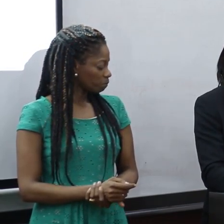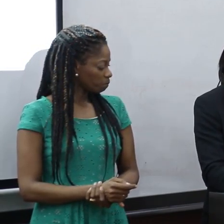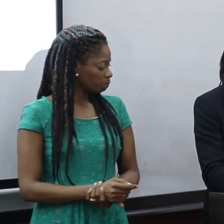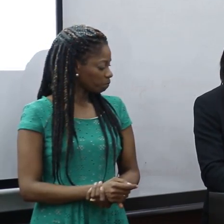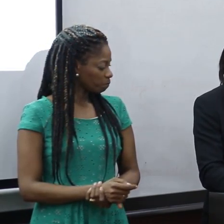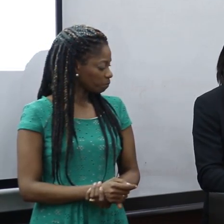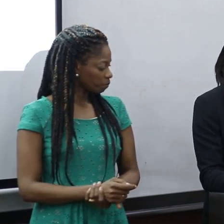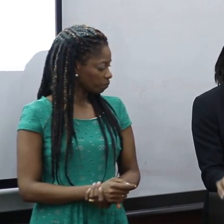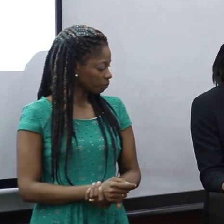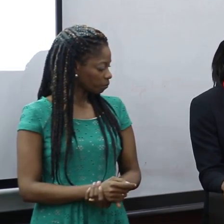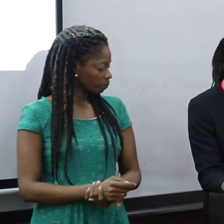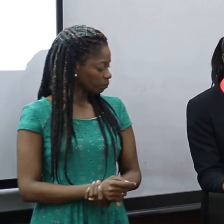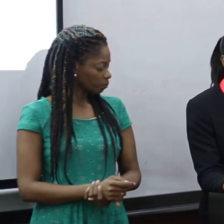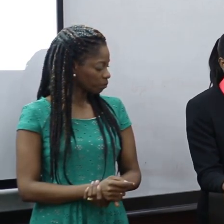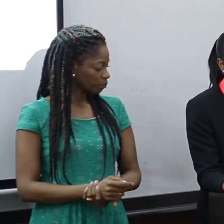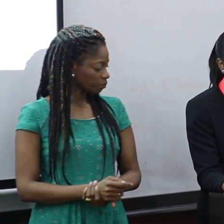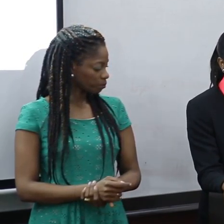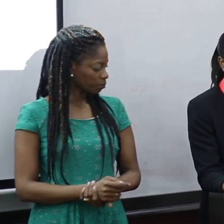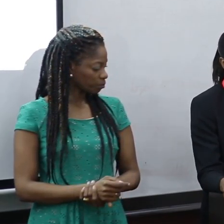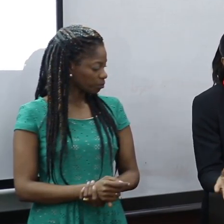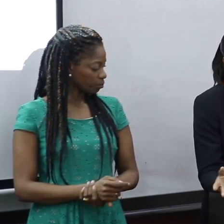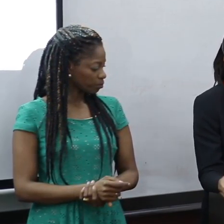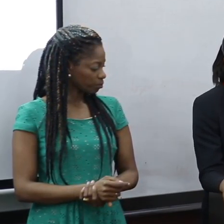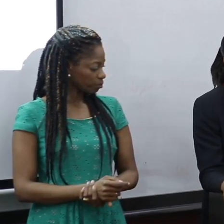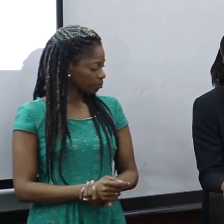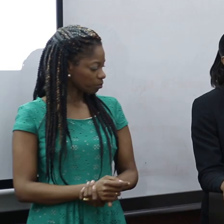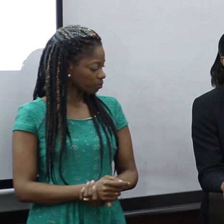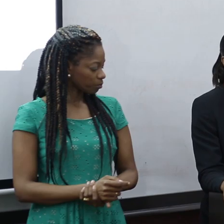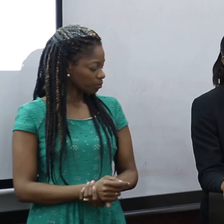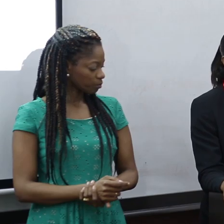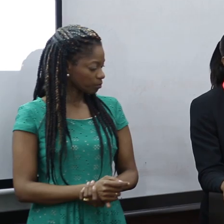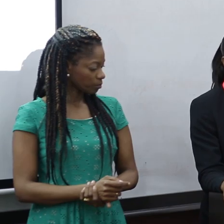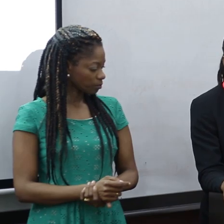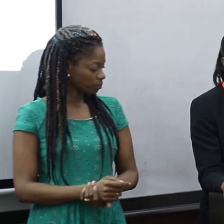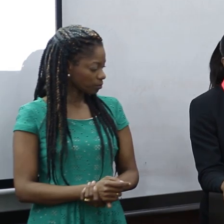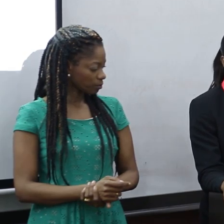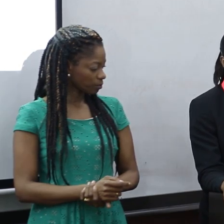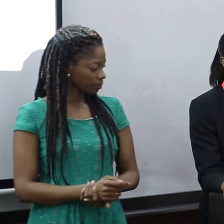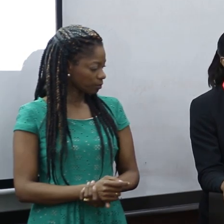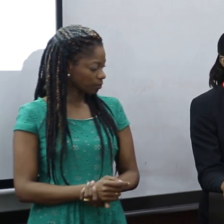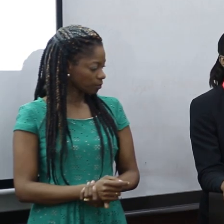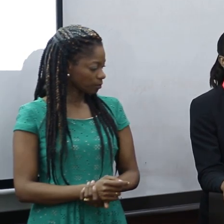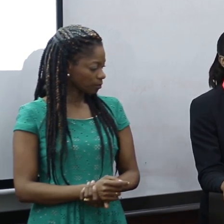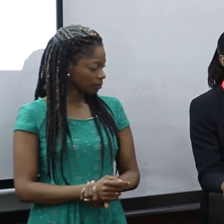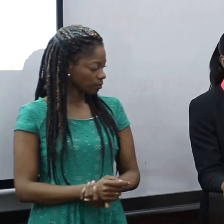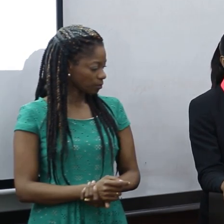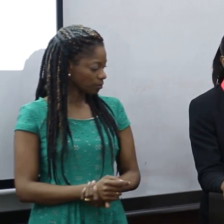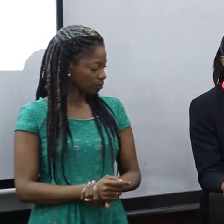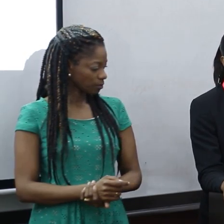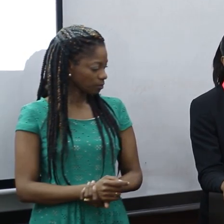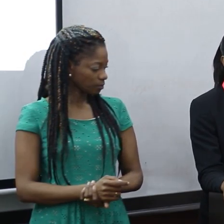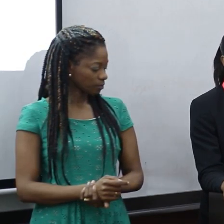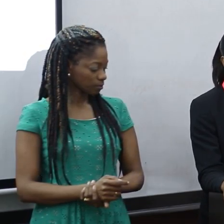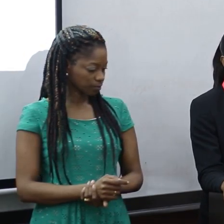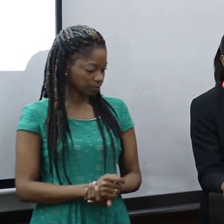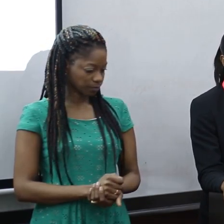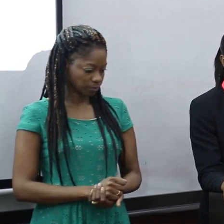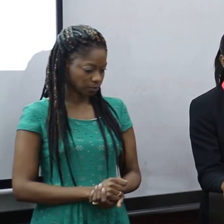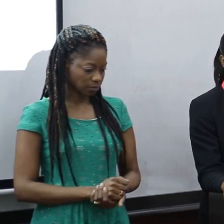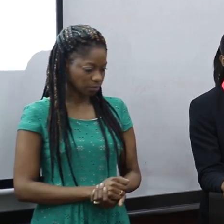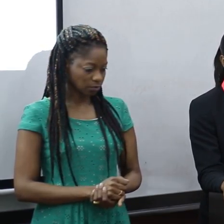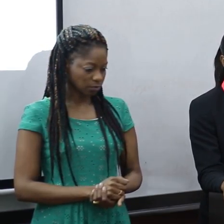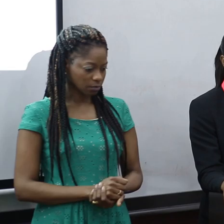This definition sets the framework for the rest of the Act, which mostly is a series of different options for involuntarily detaining a mentally